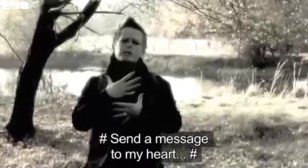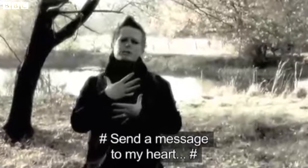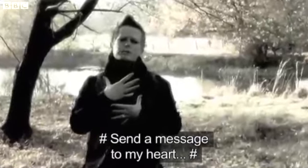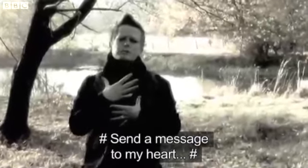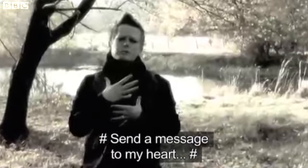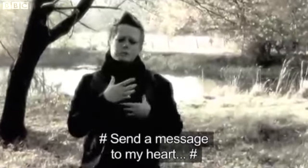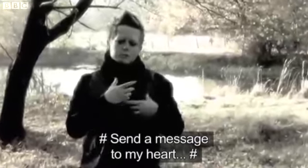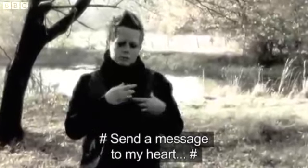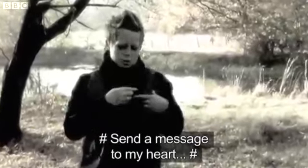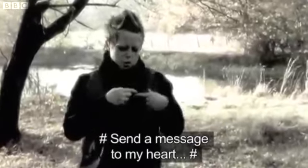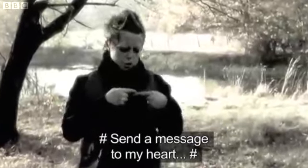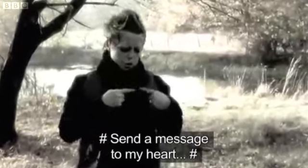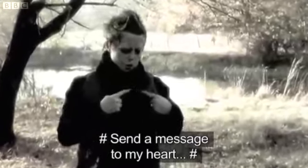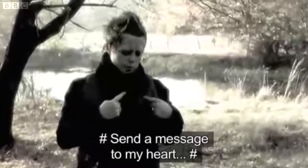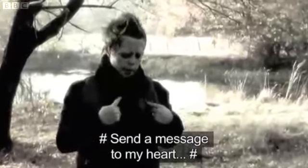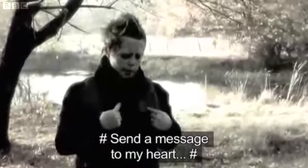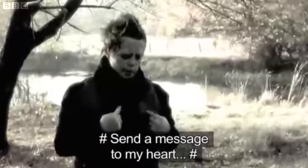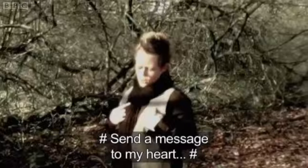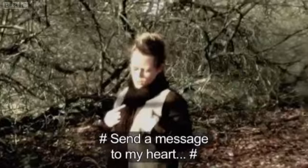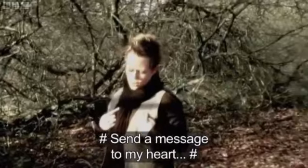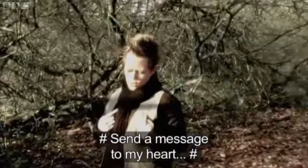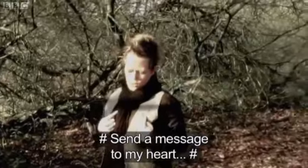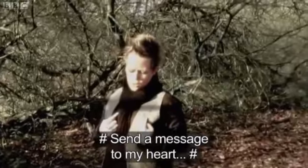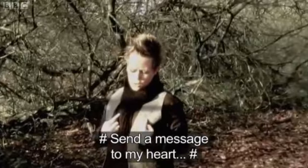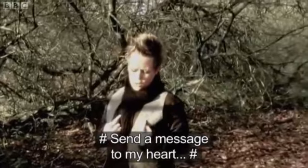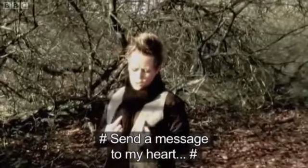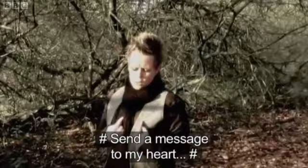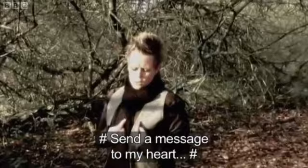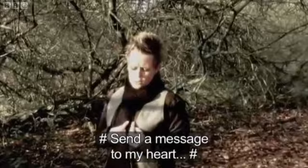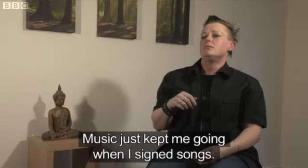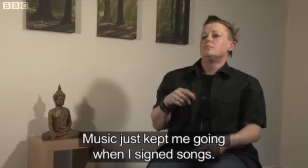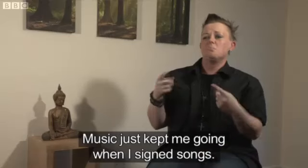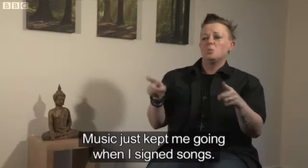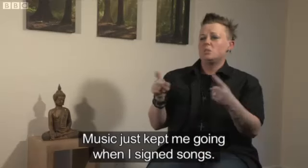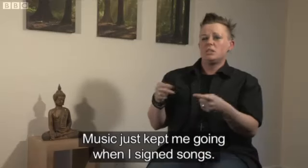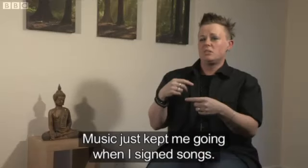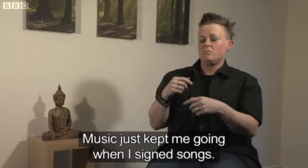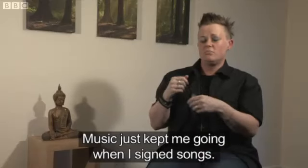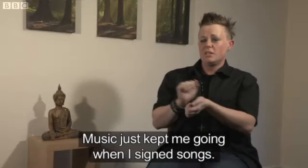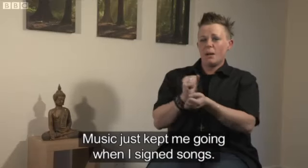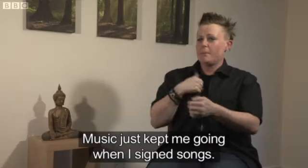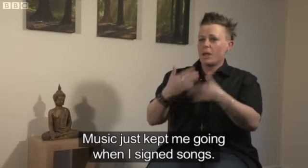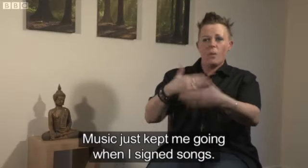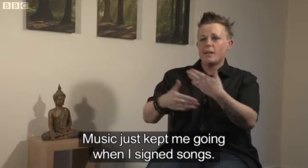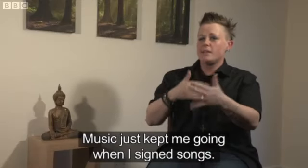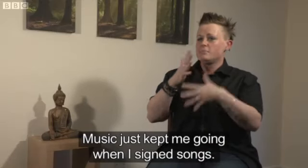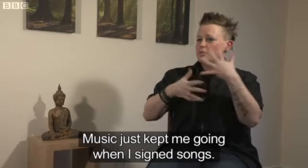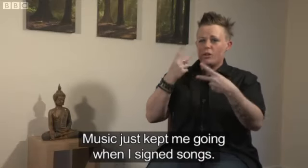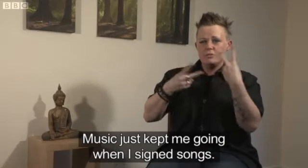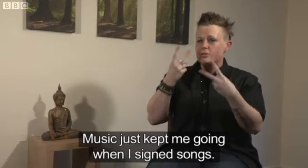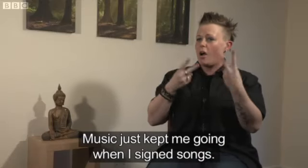message to my heart. Music just kept me going when I signed